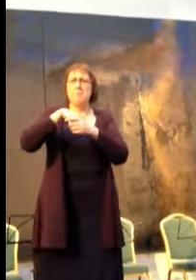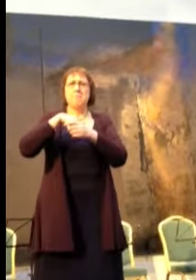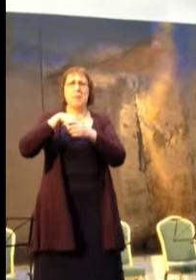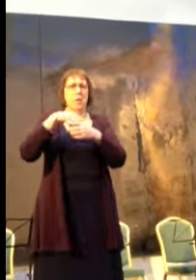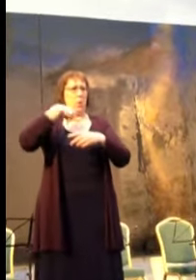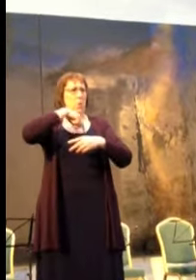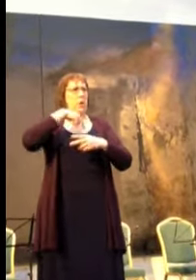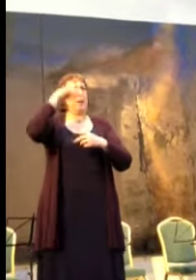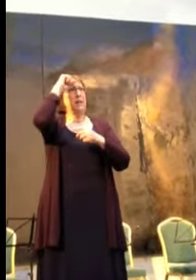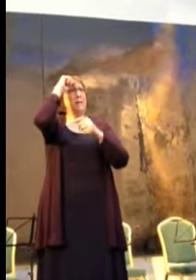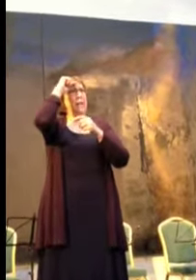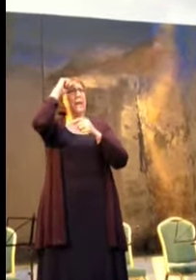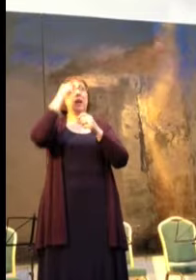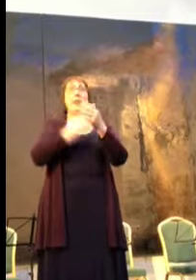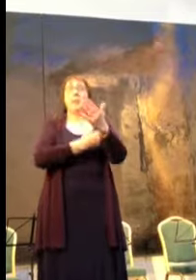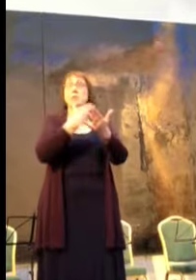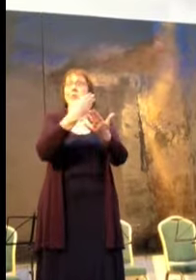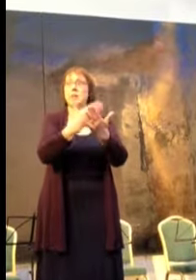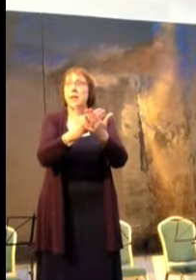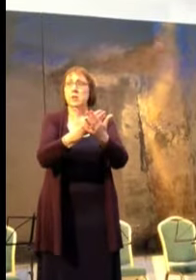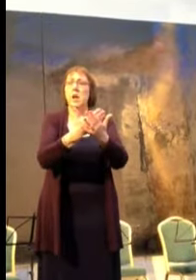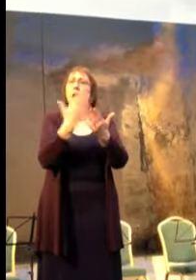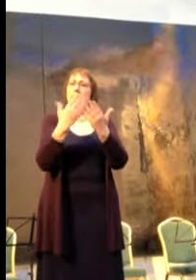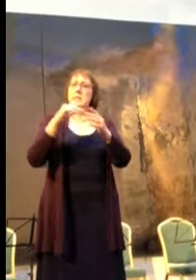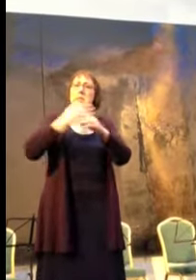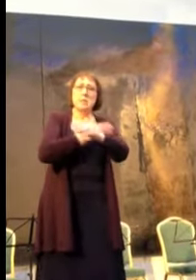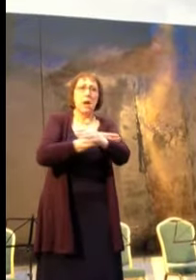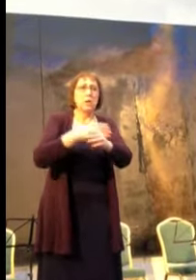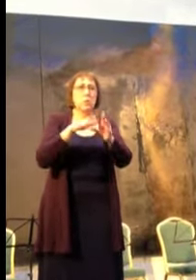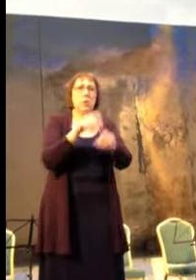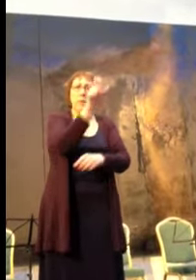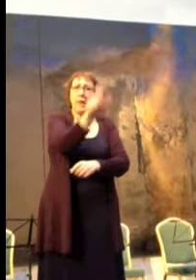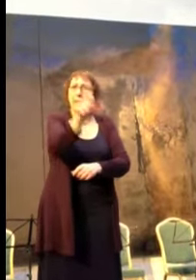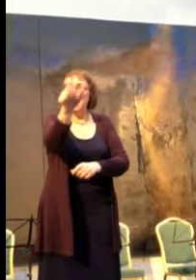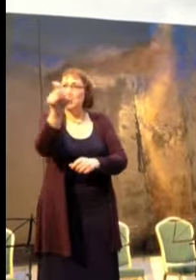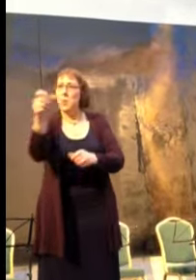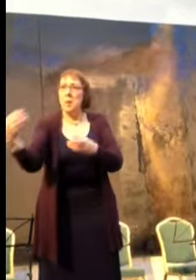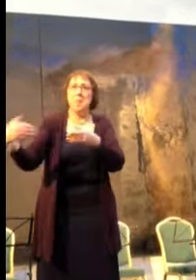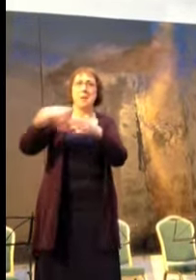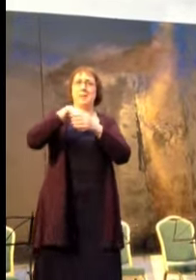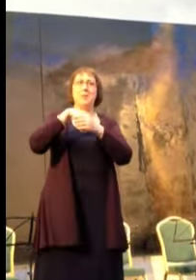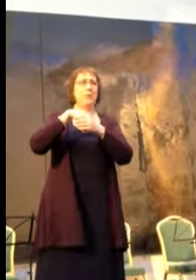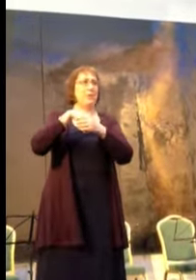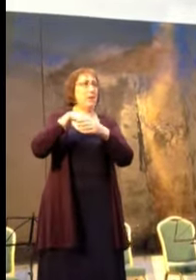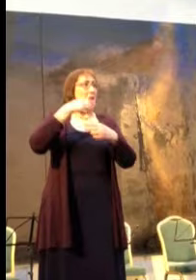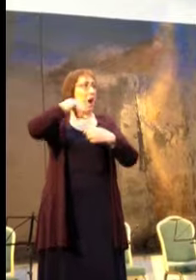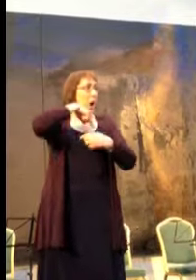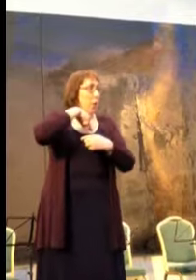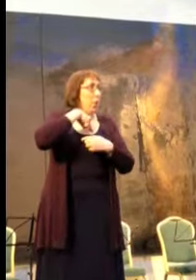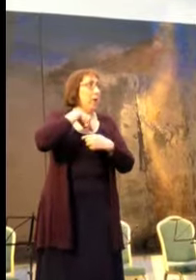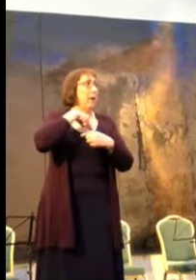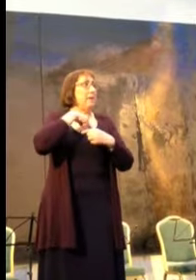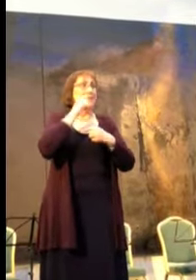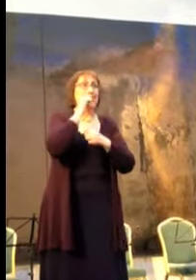point of thought and legislation should be on addressing capacities. Have we made our suggestions in a